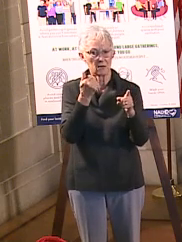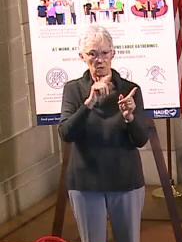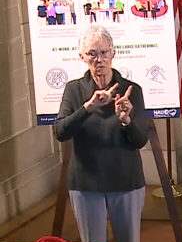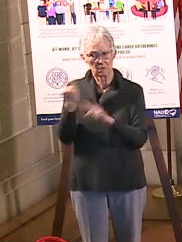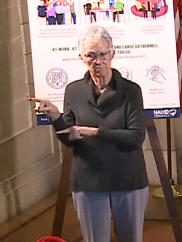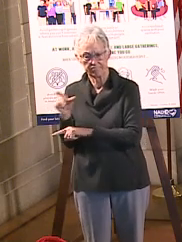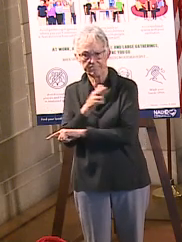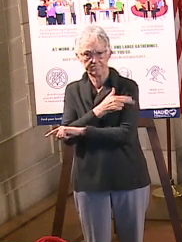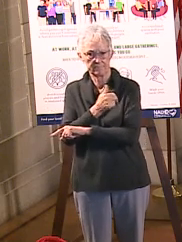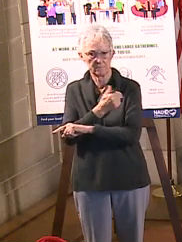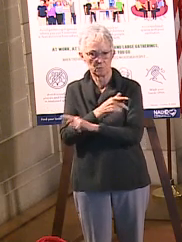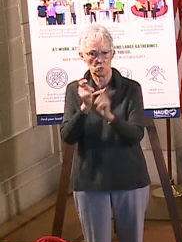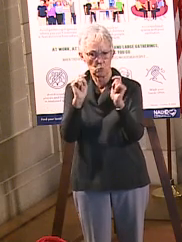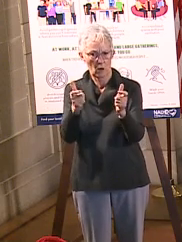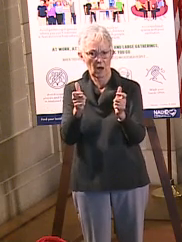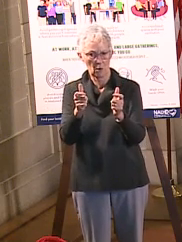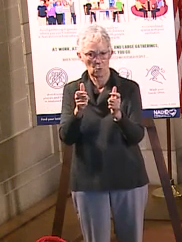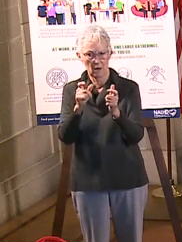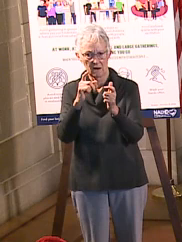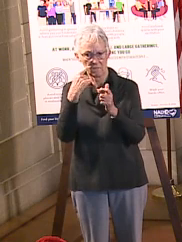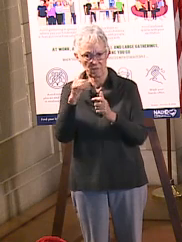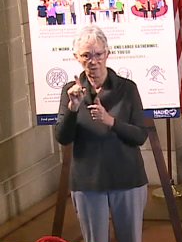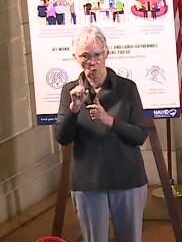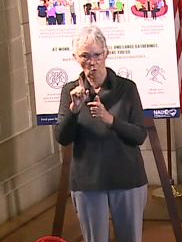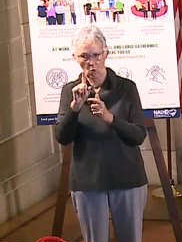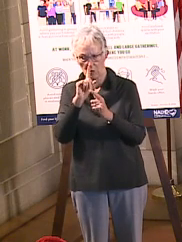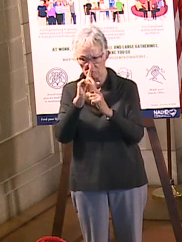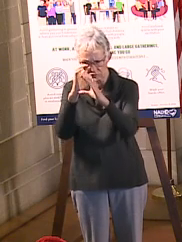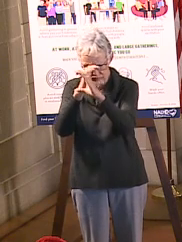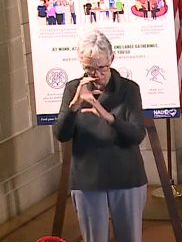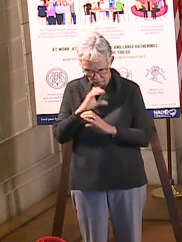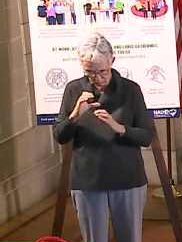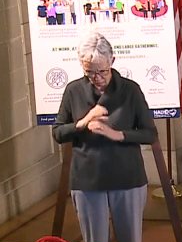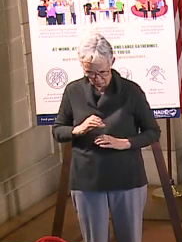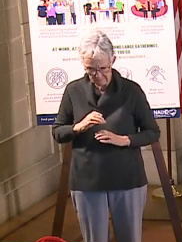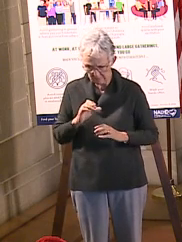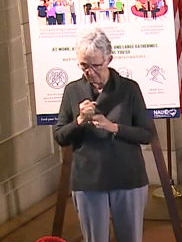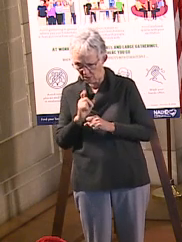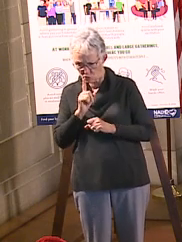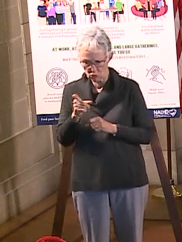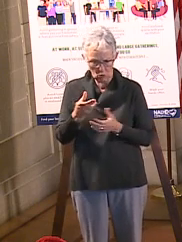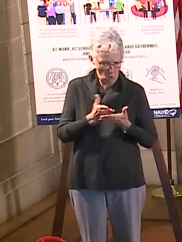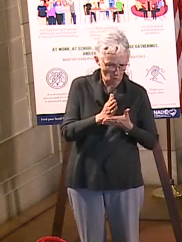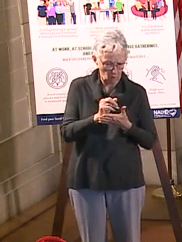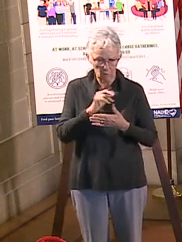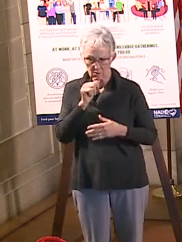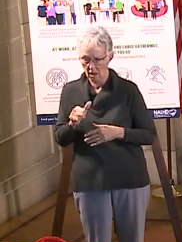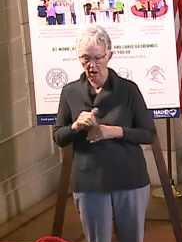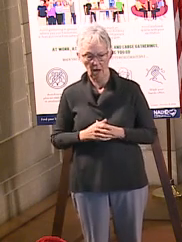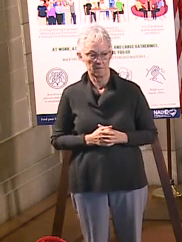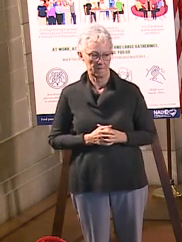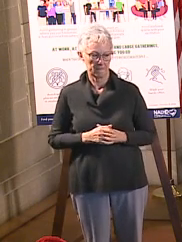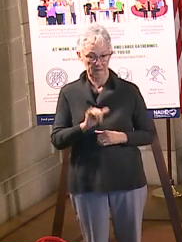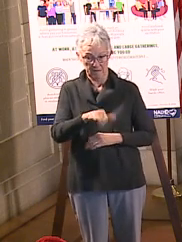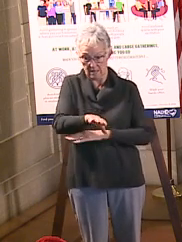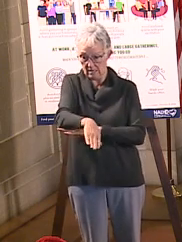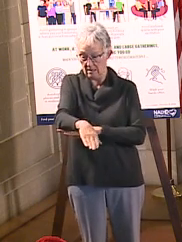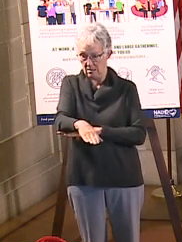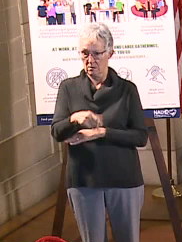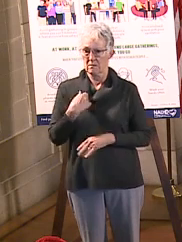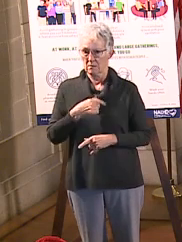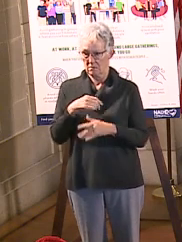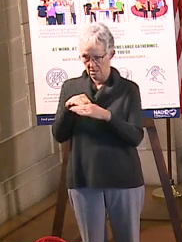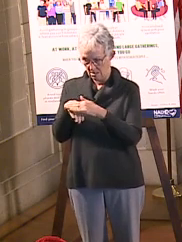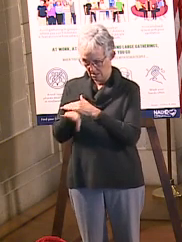out. So that afternoon, we went into the hospital, checked my blood pressure,